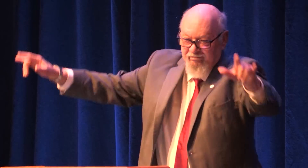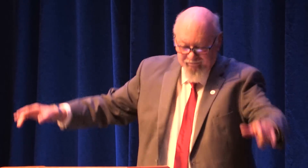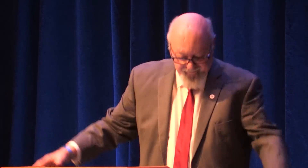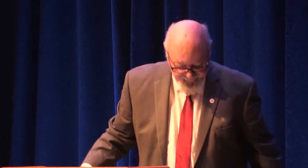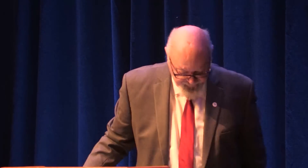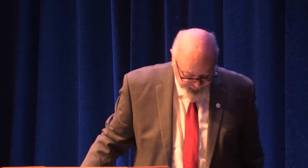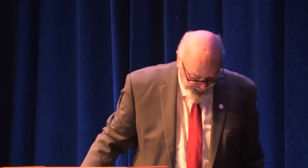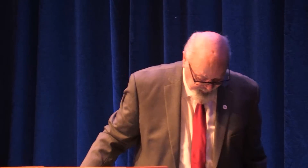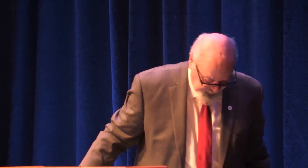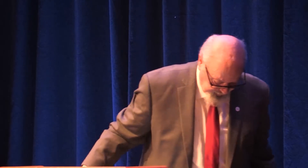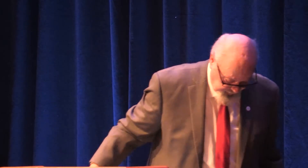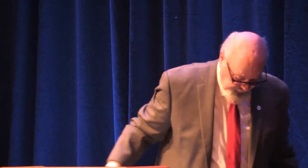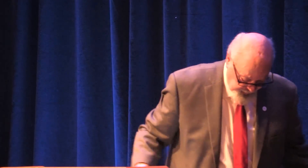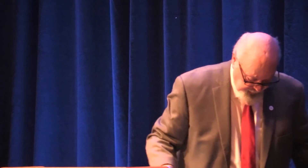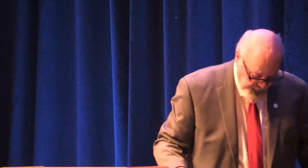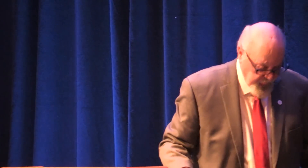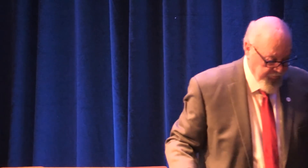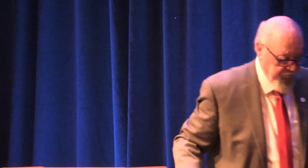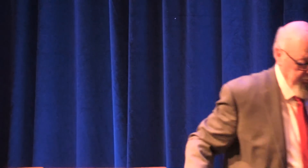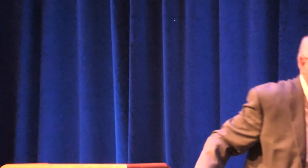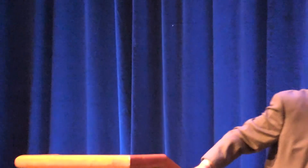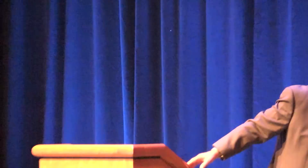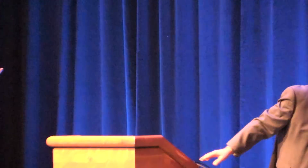possible. Have a good night.